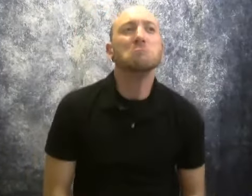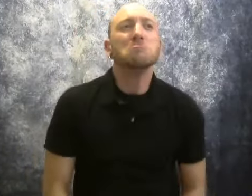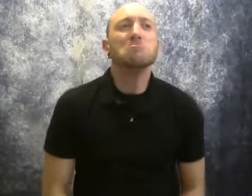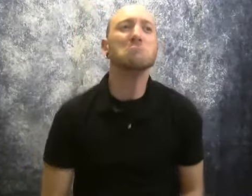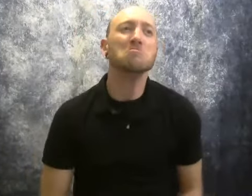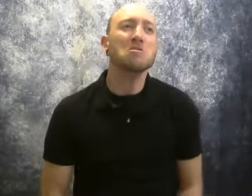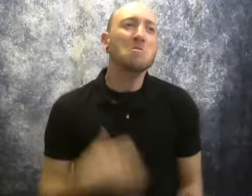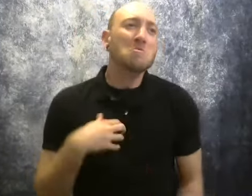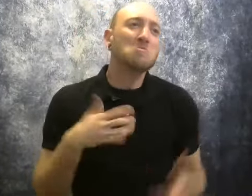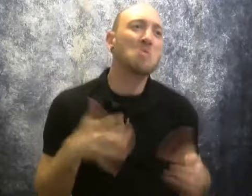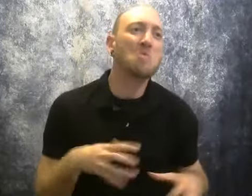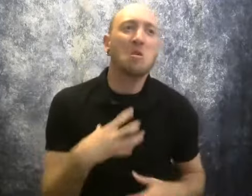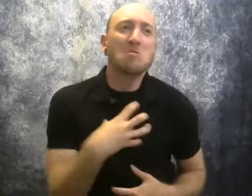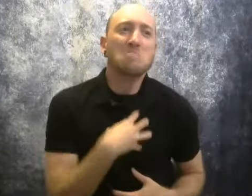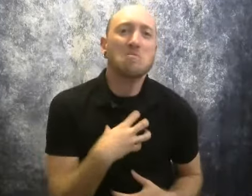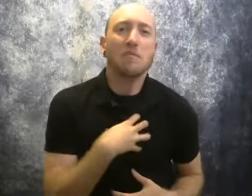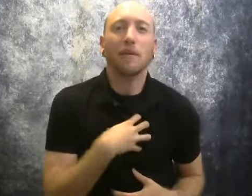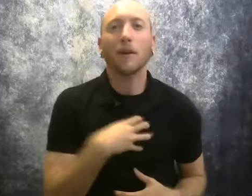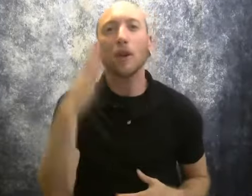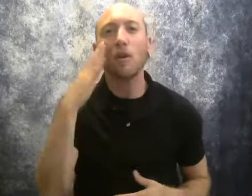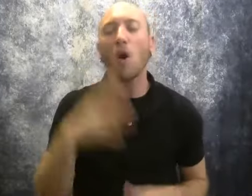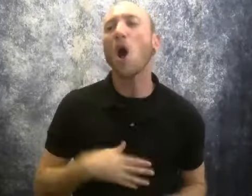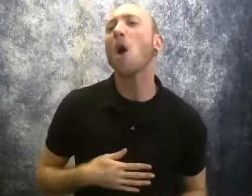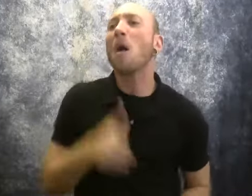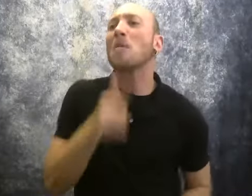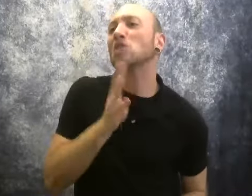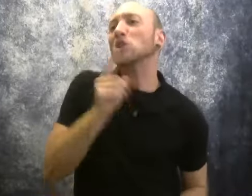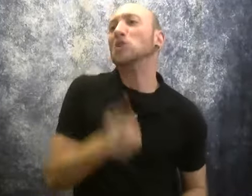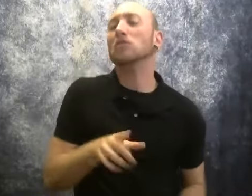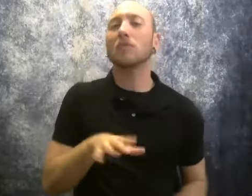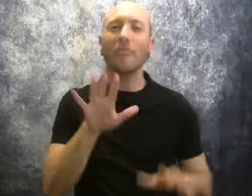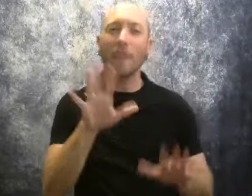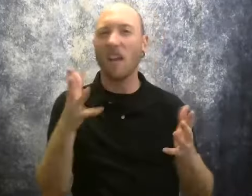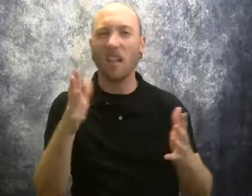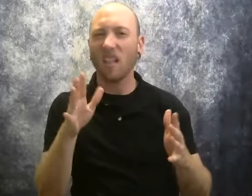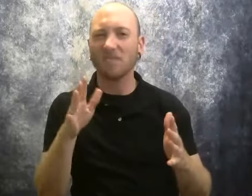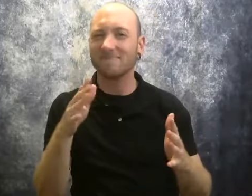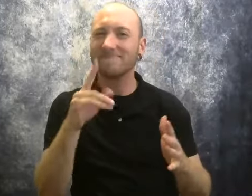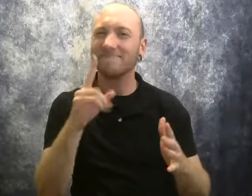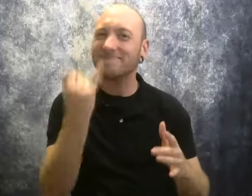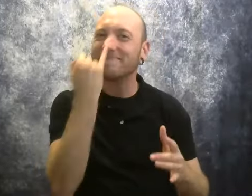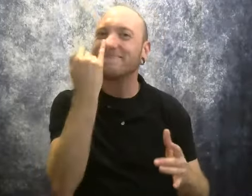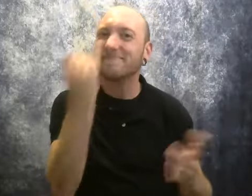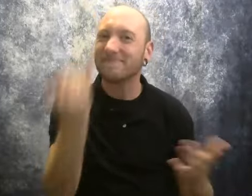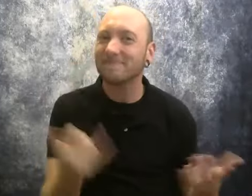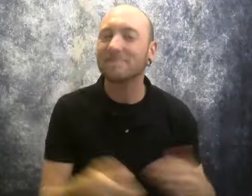behaviours came out more often, as the sulks and the moans and the not speakies and all that sort of stuff.